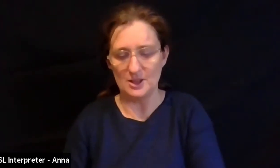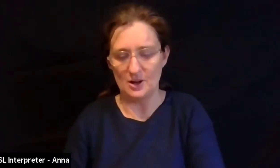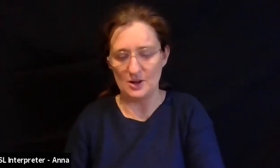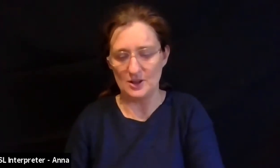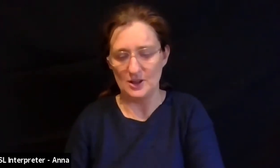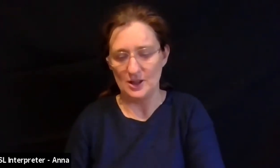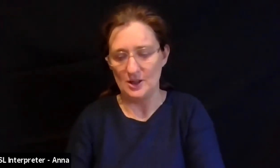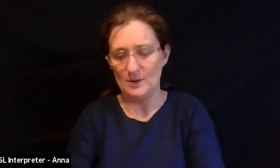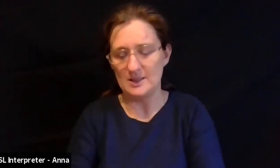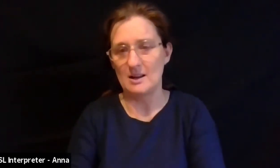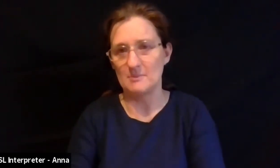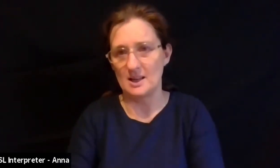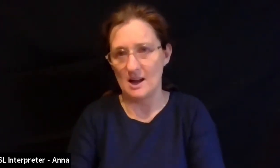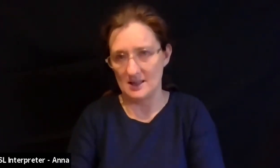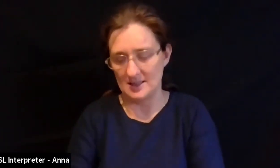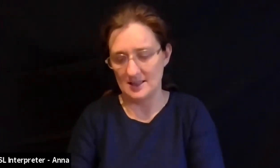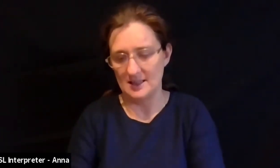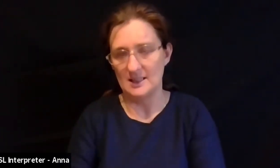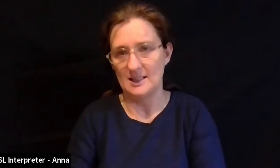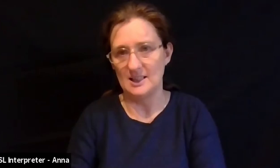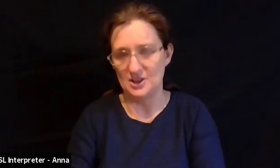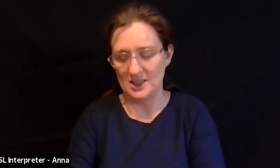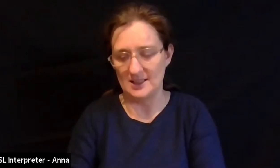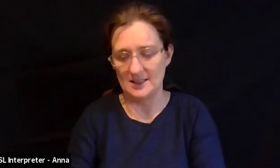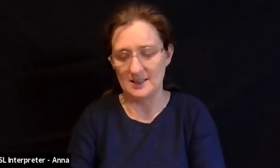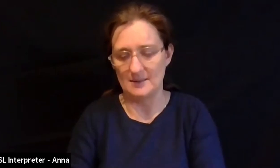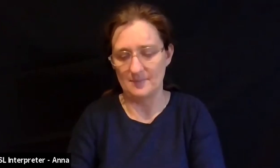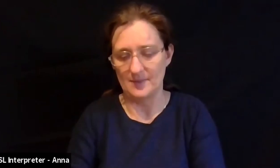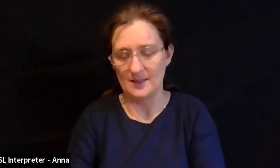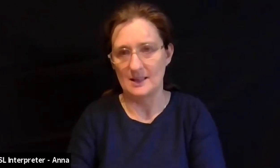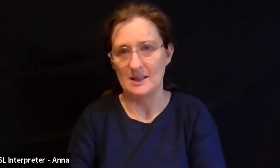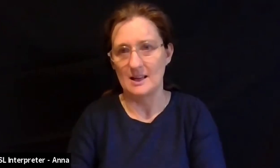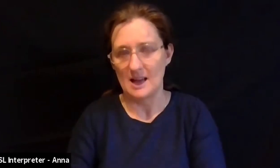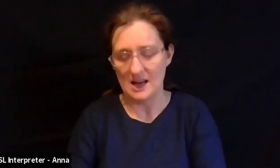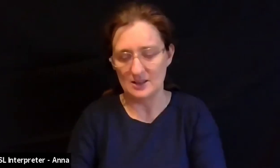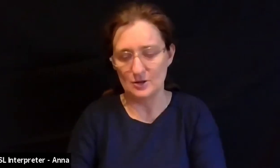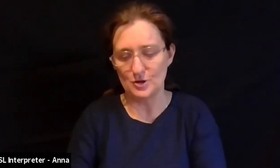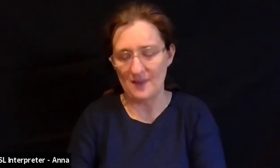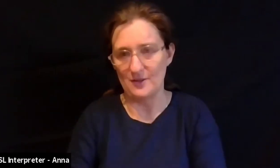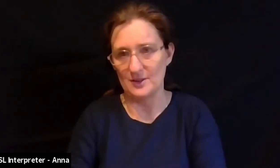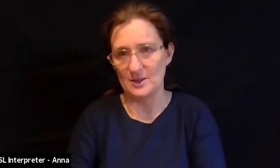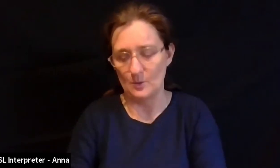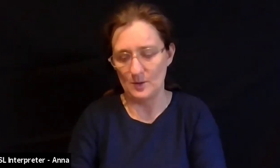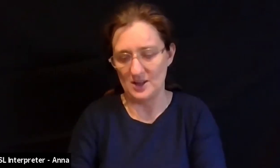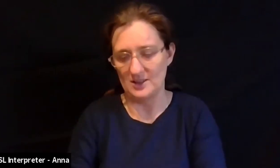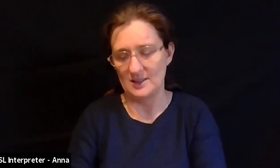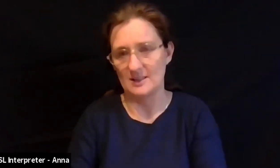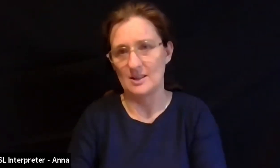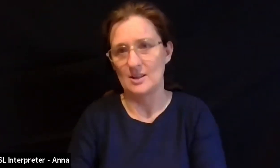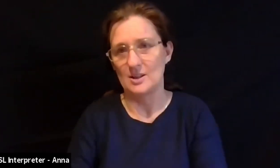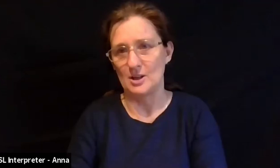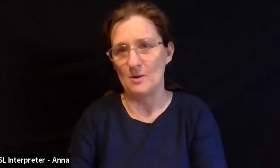We come to God who has come to us in Jesus and who travels with